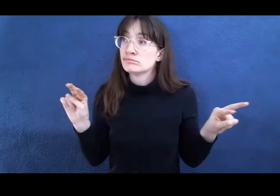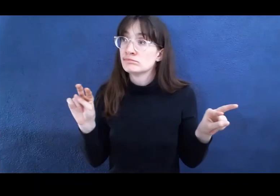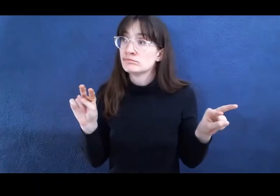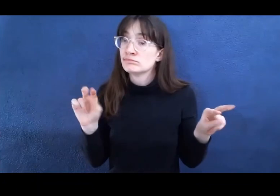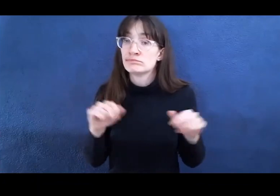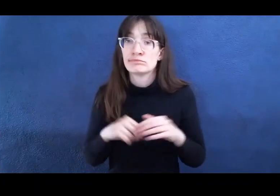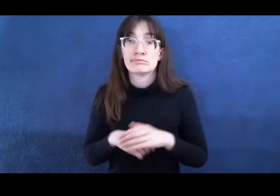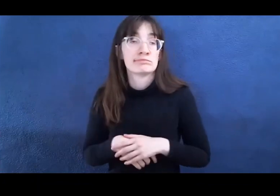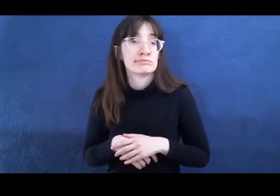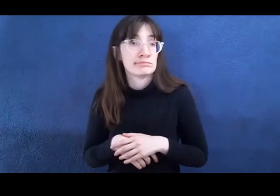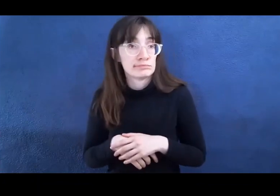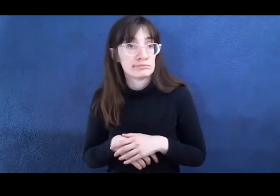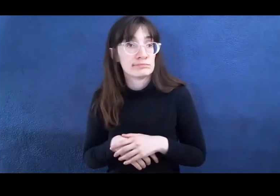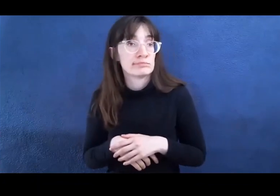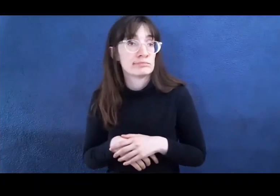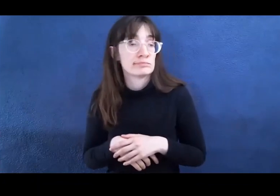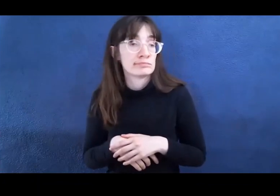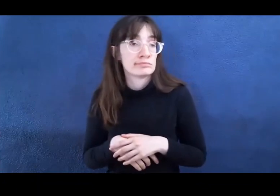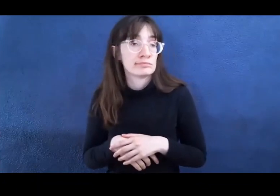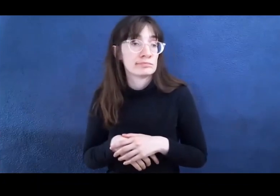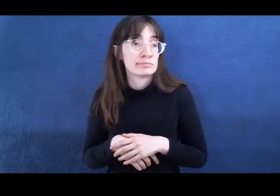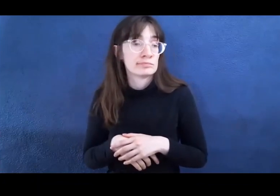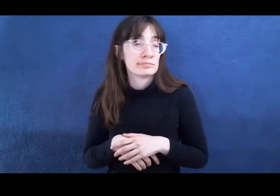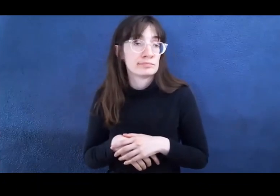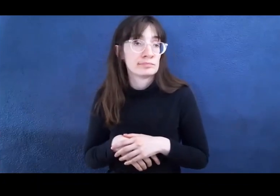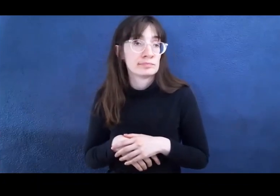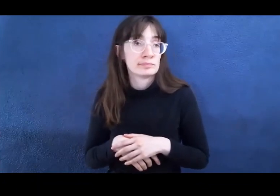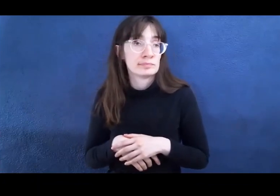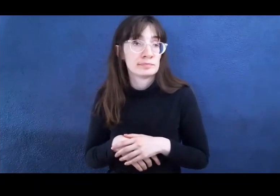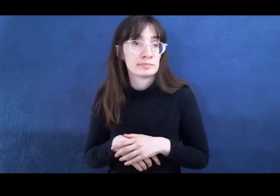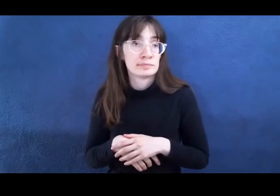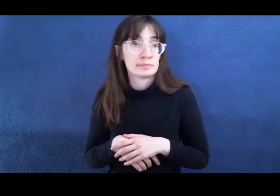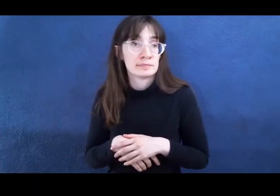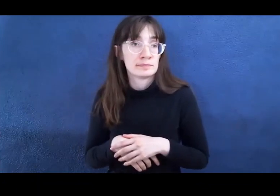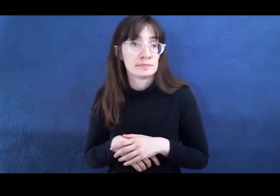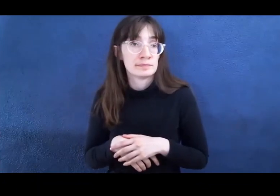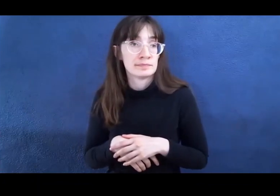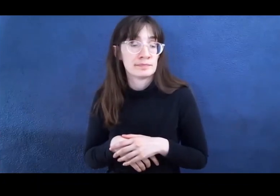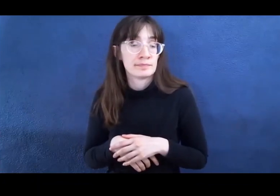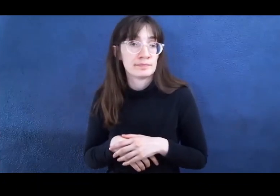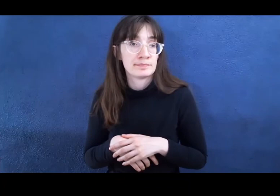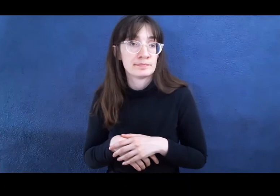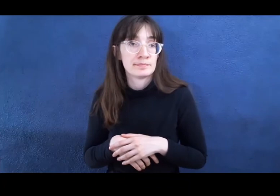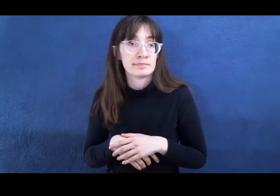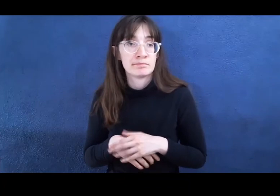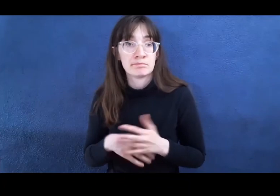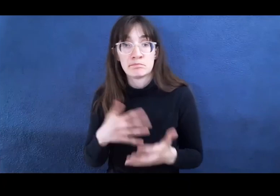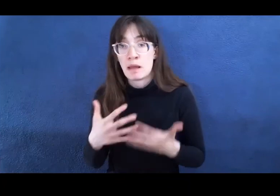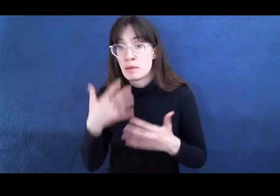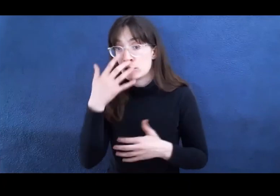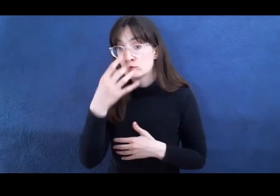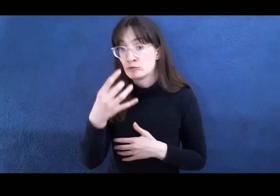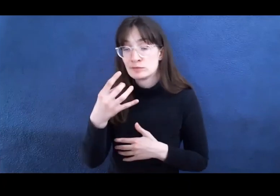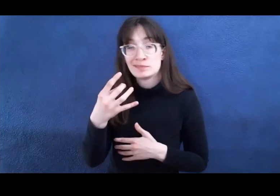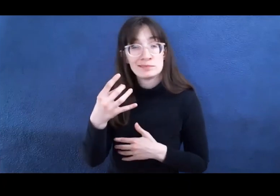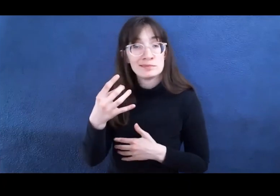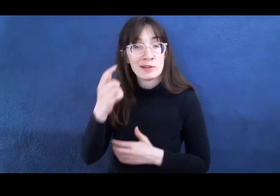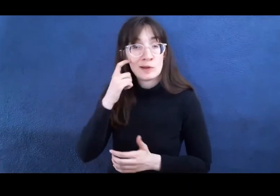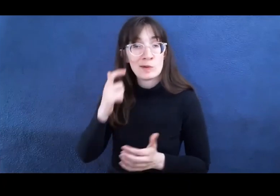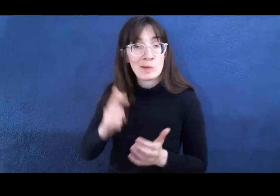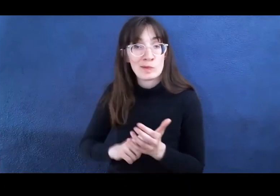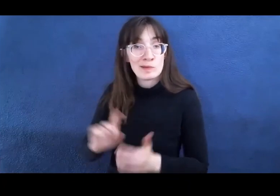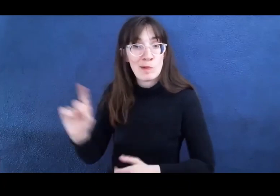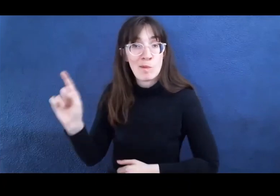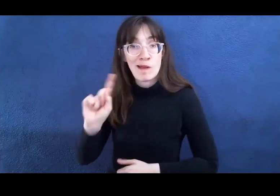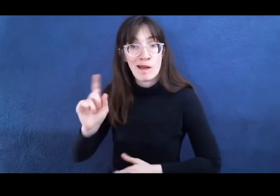You might have an interest in noticing where you're ending your practice. So that could be